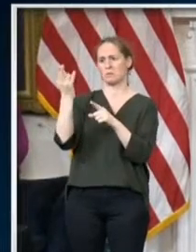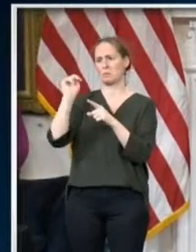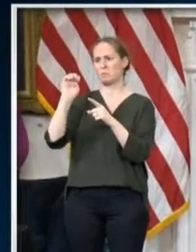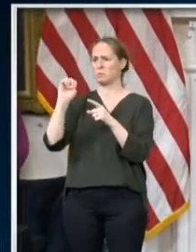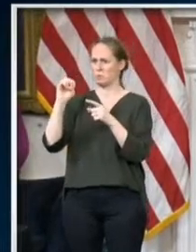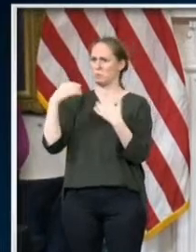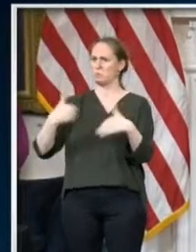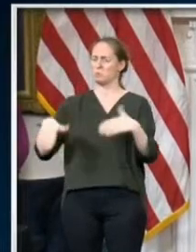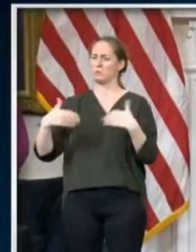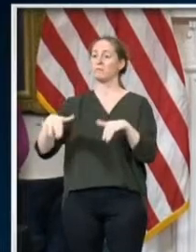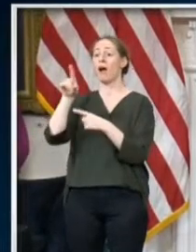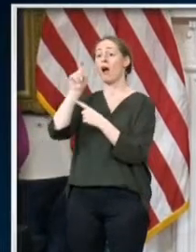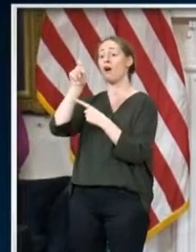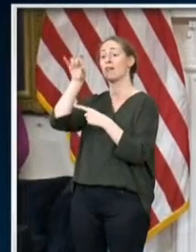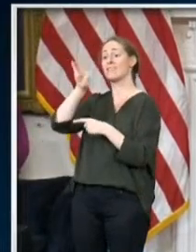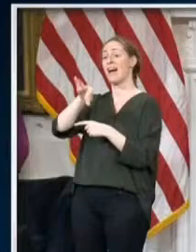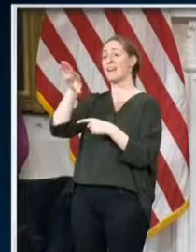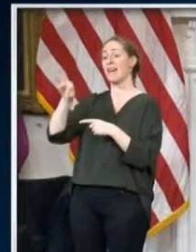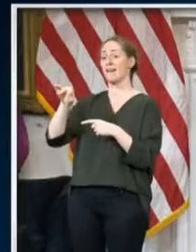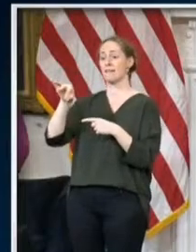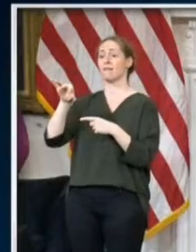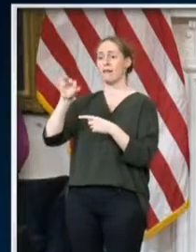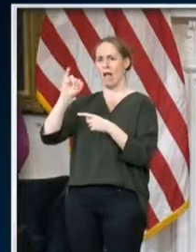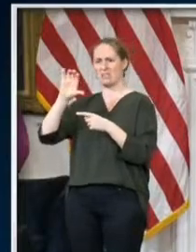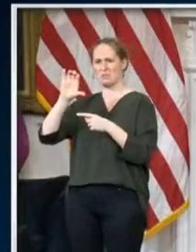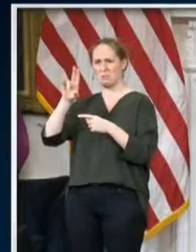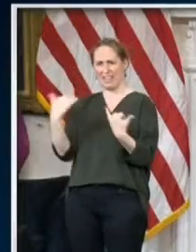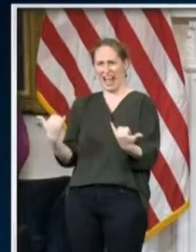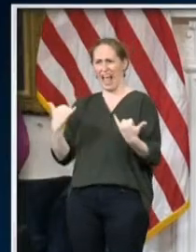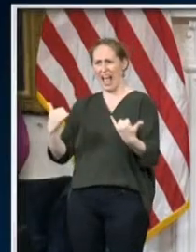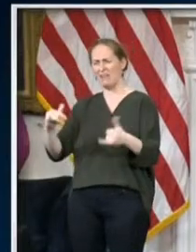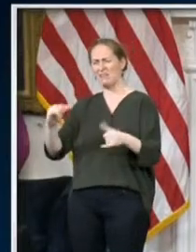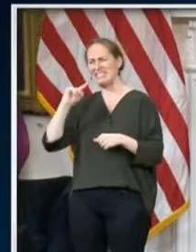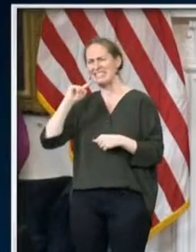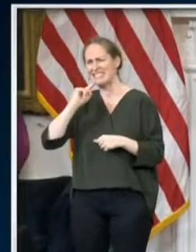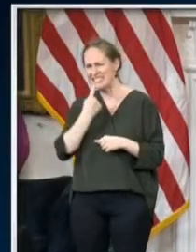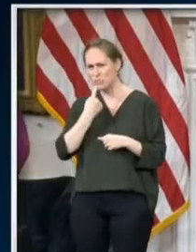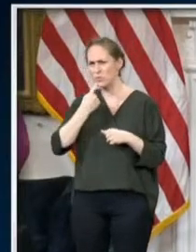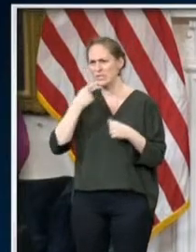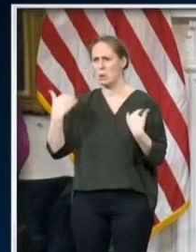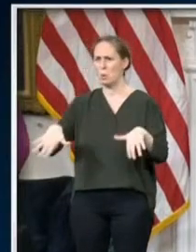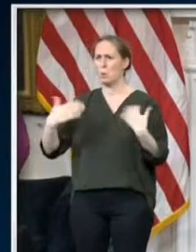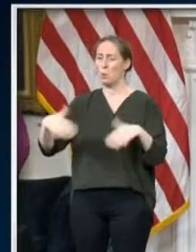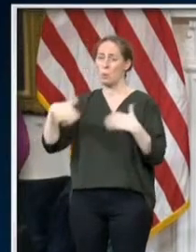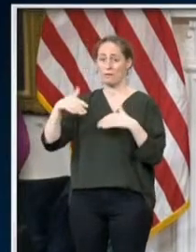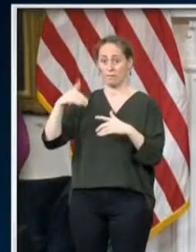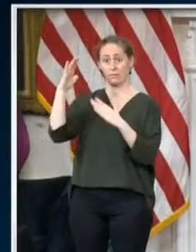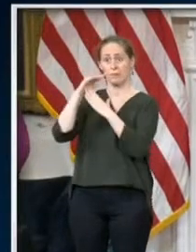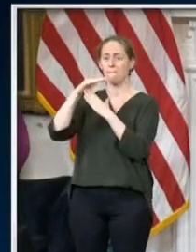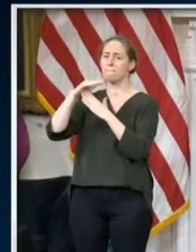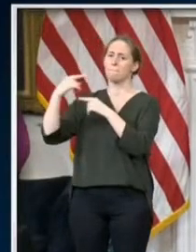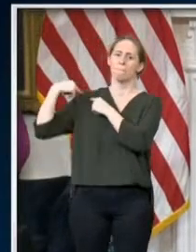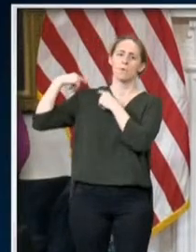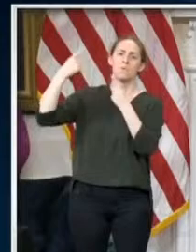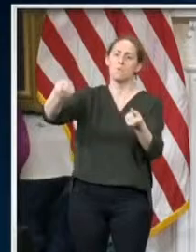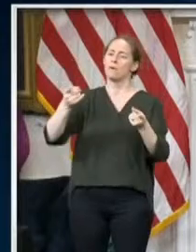199 patients are currently in intensive care units, which is the highest level we have had since June 25th.